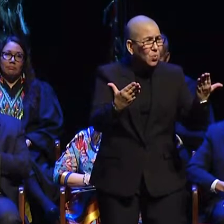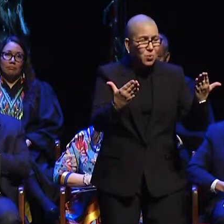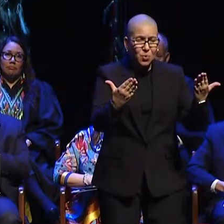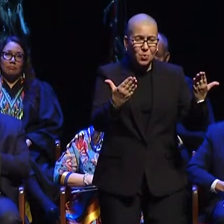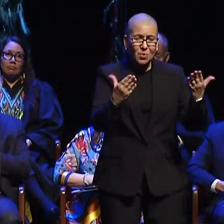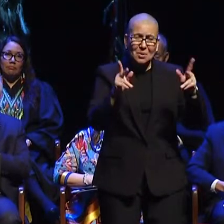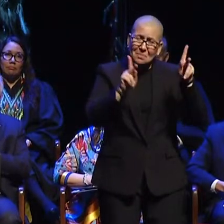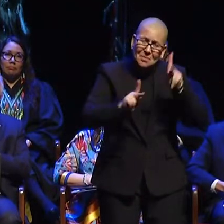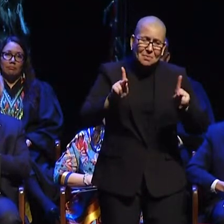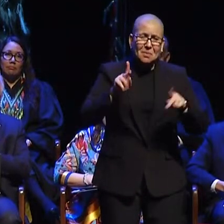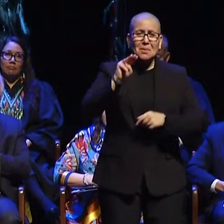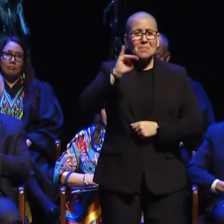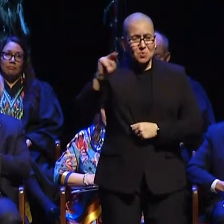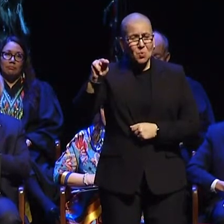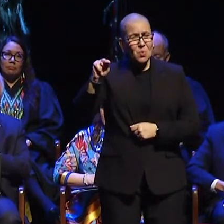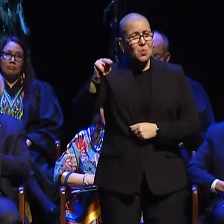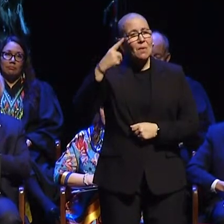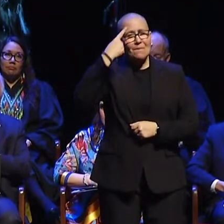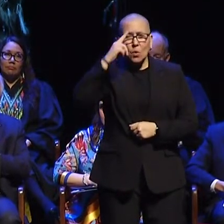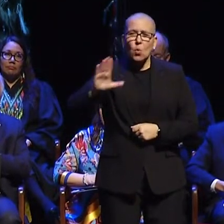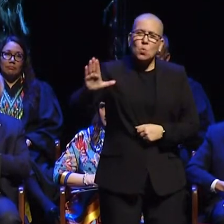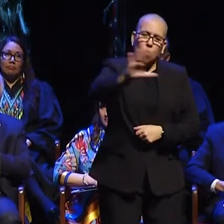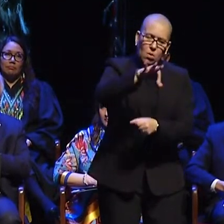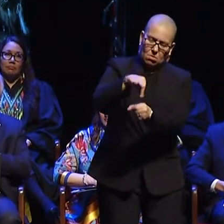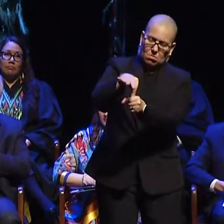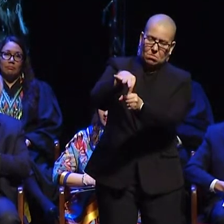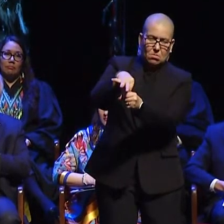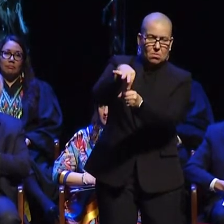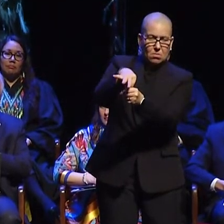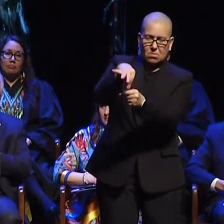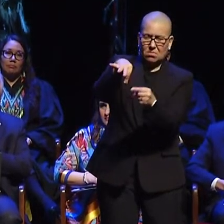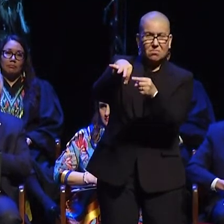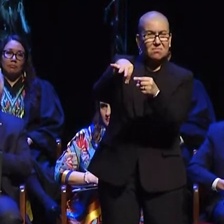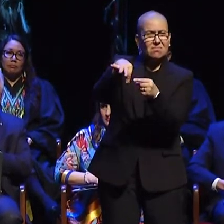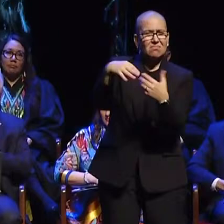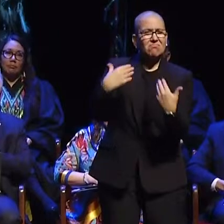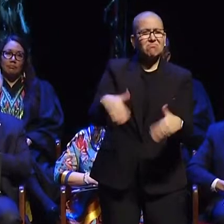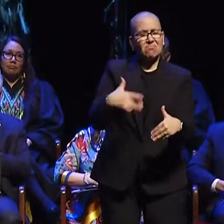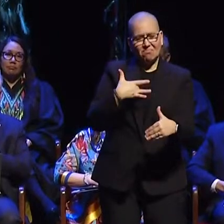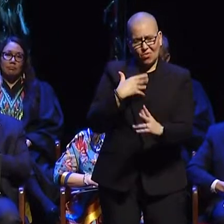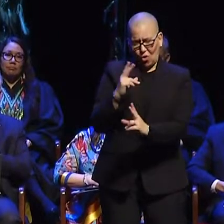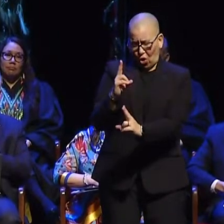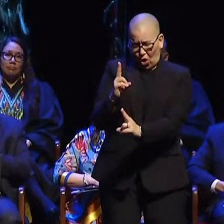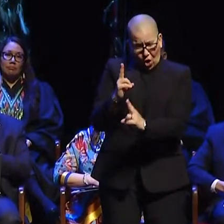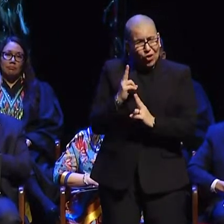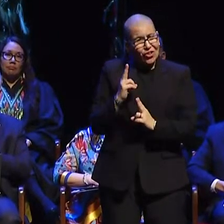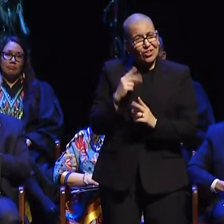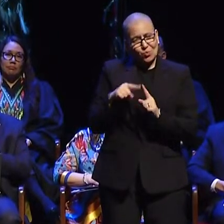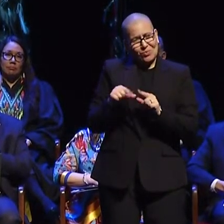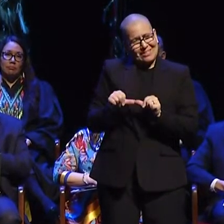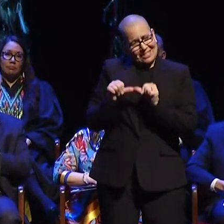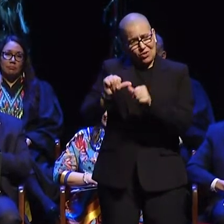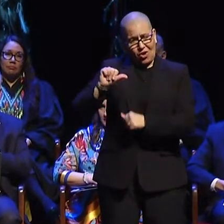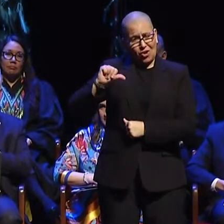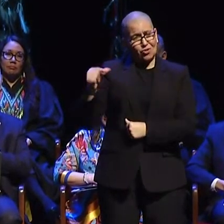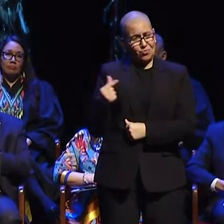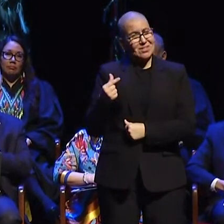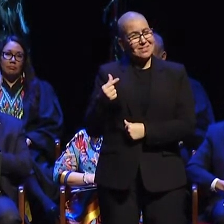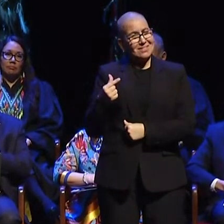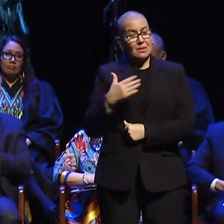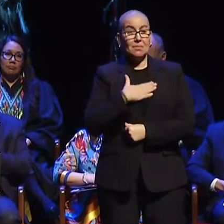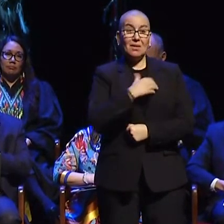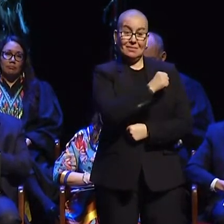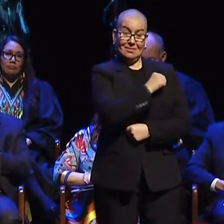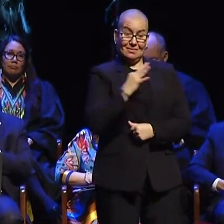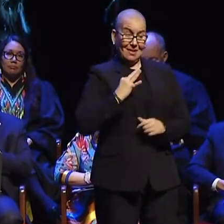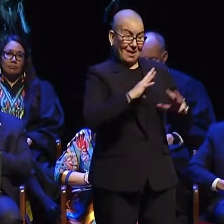me the honor of serving as their Attorney General. I'd like to thank my staff at the Attorney General. I have never had a better group of